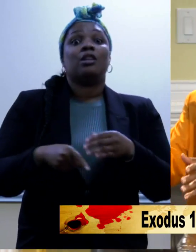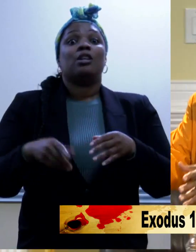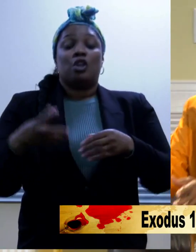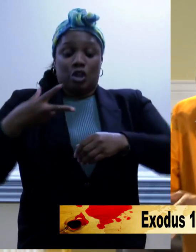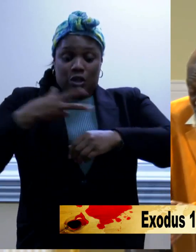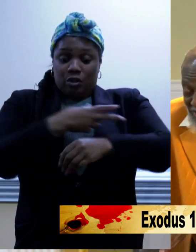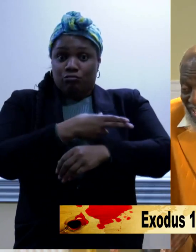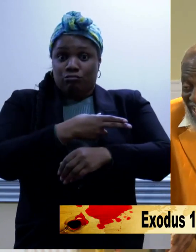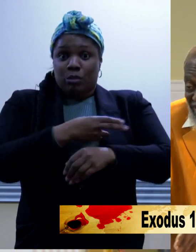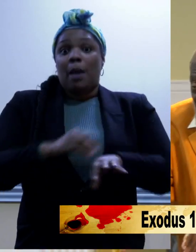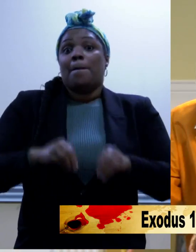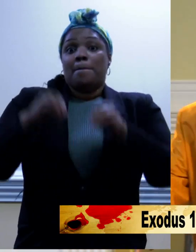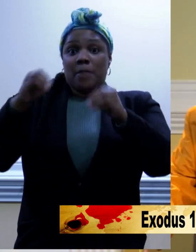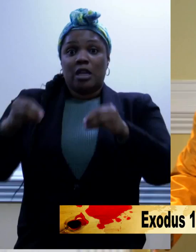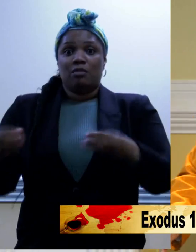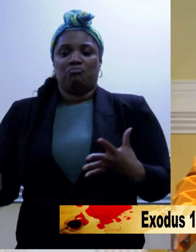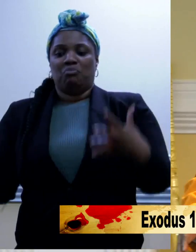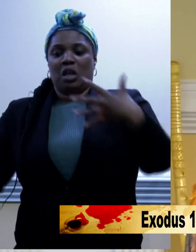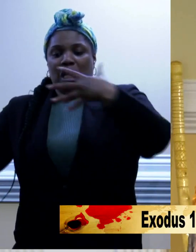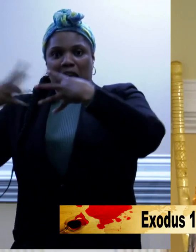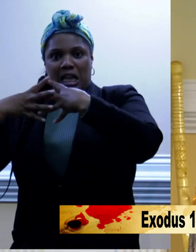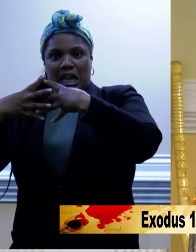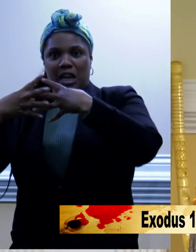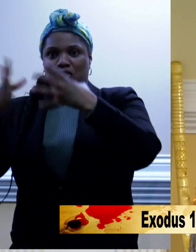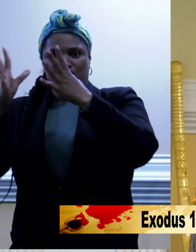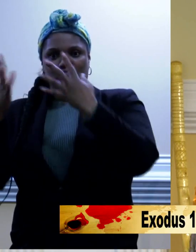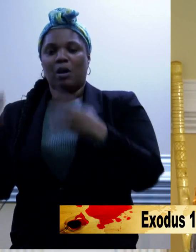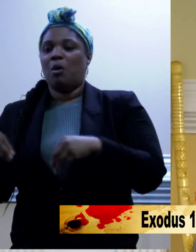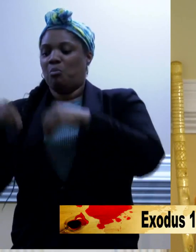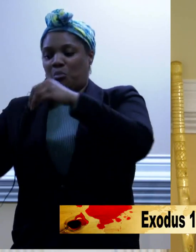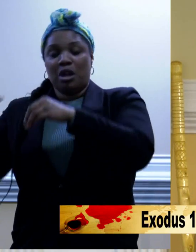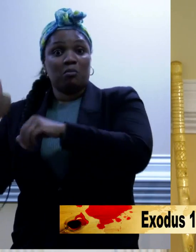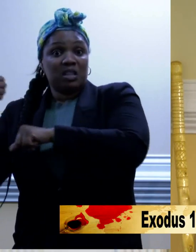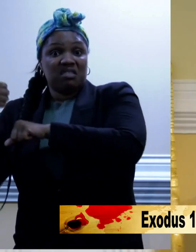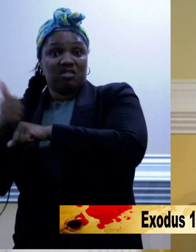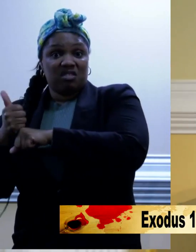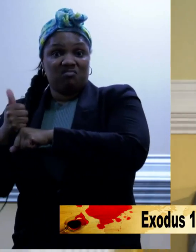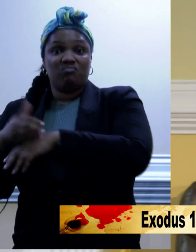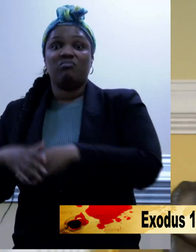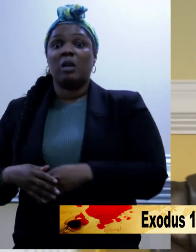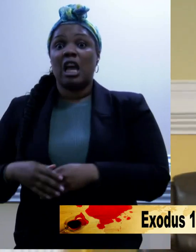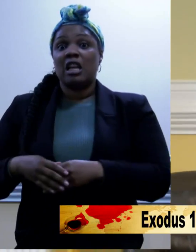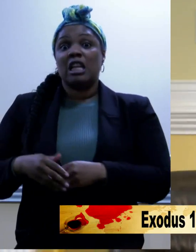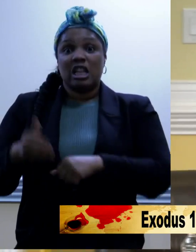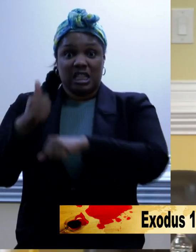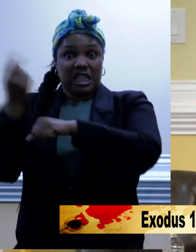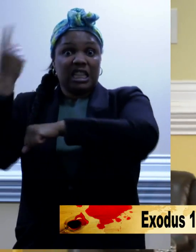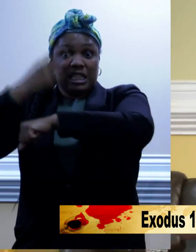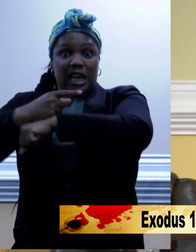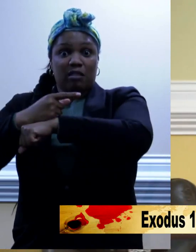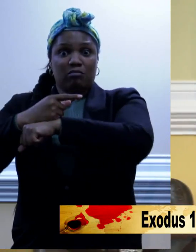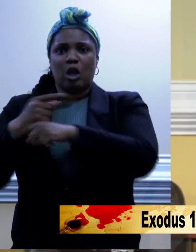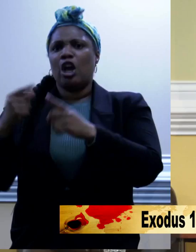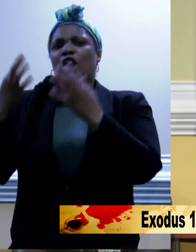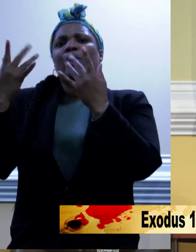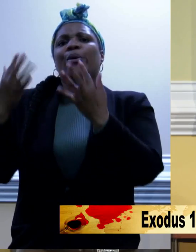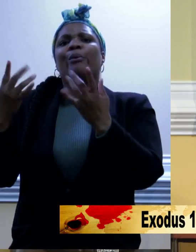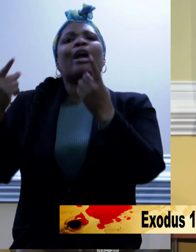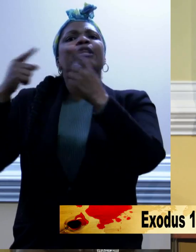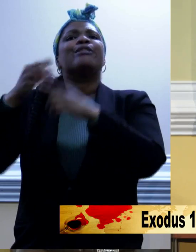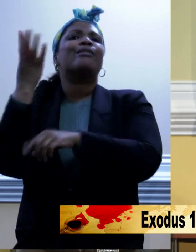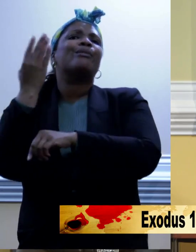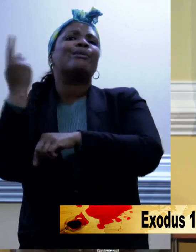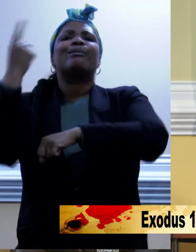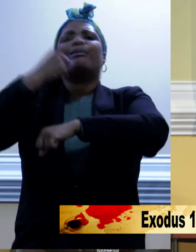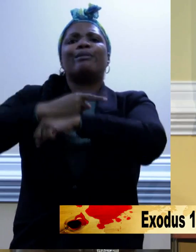and put it in a cage. You put it up on the 10th day of the month. And you keep it up until the 14th day of the